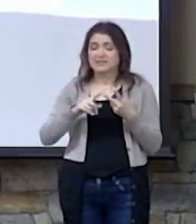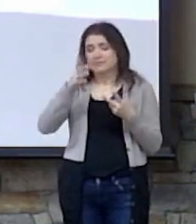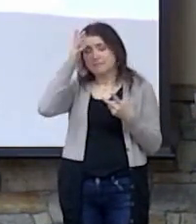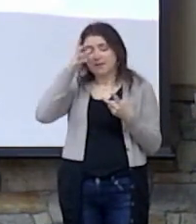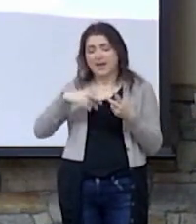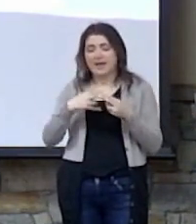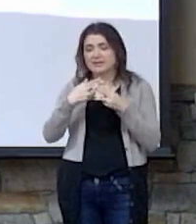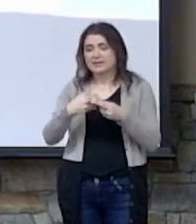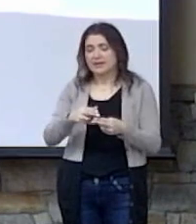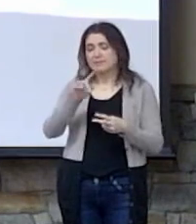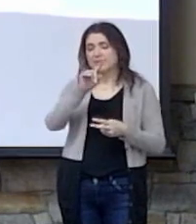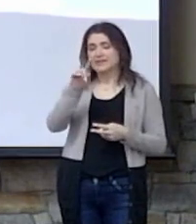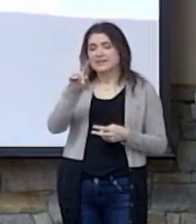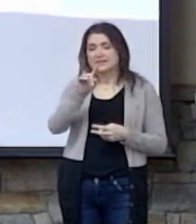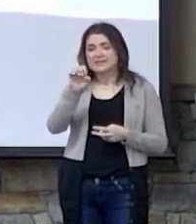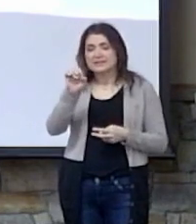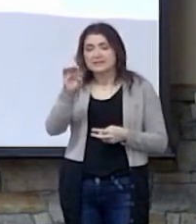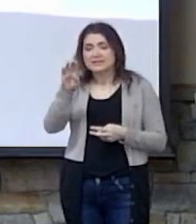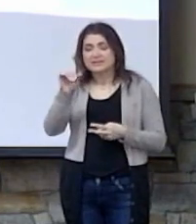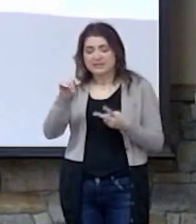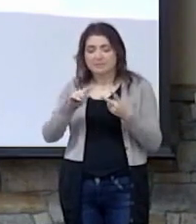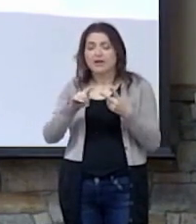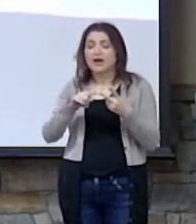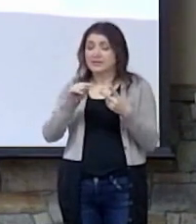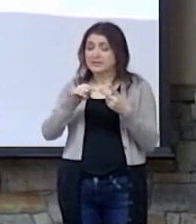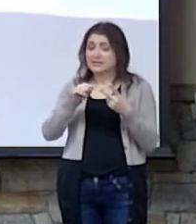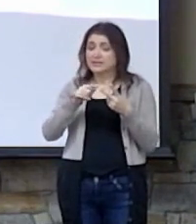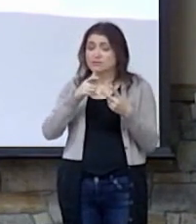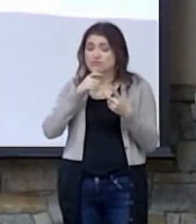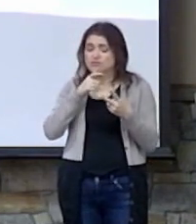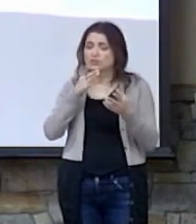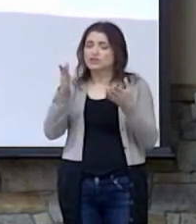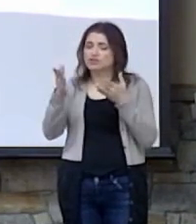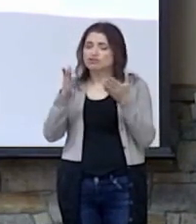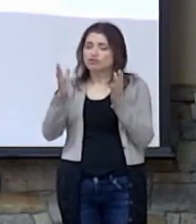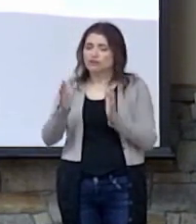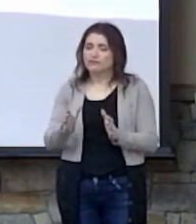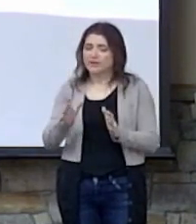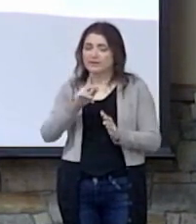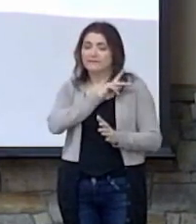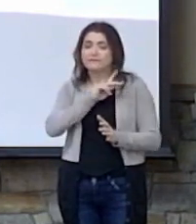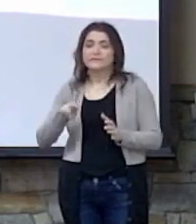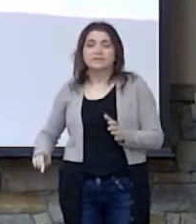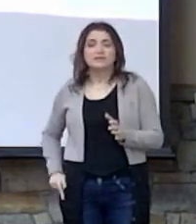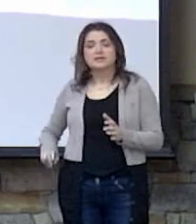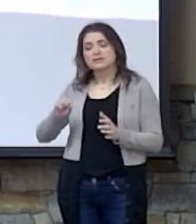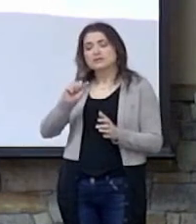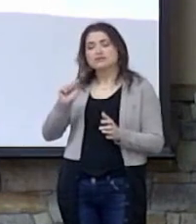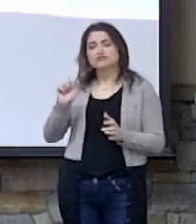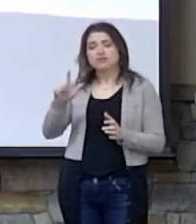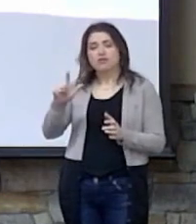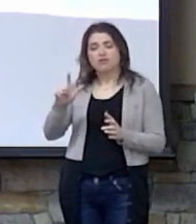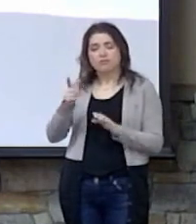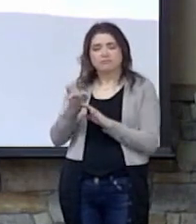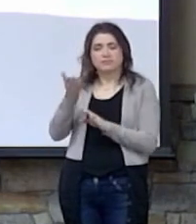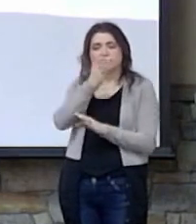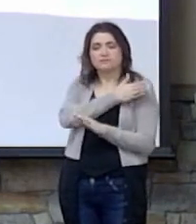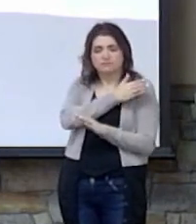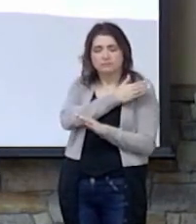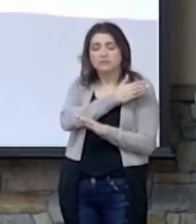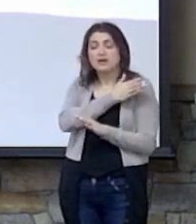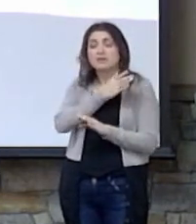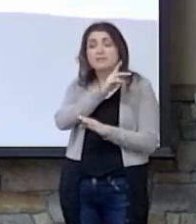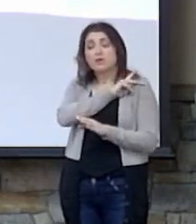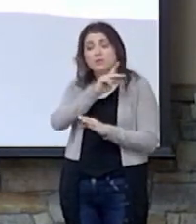Ziba, who was once a servant of King Saul in his house. But after David had risen